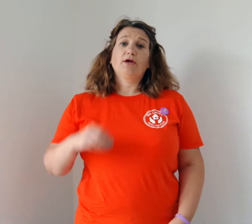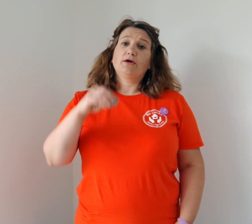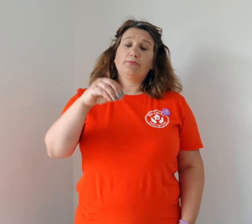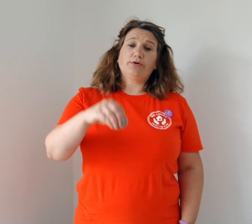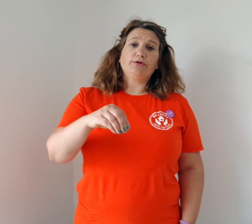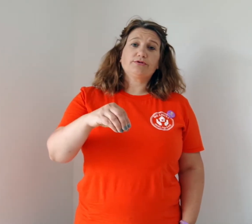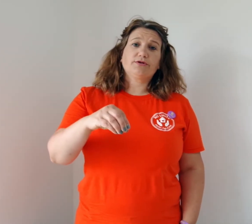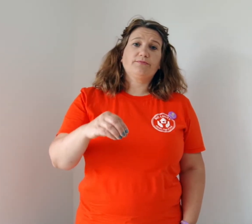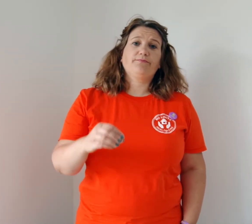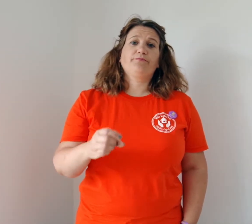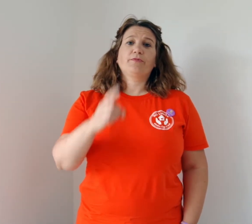Put